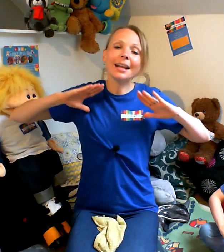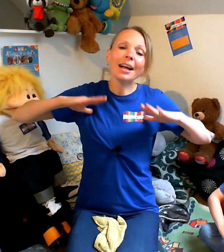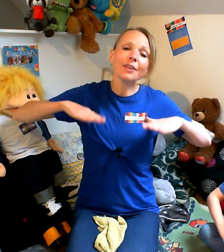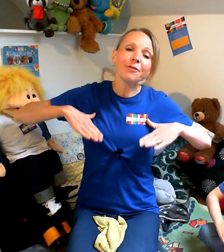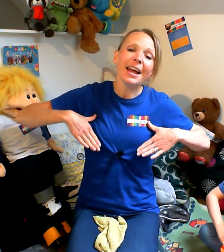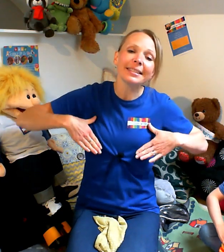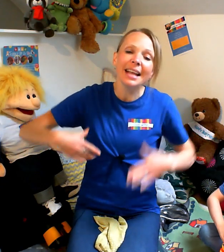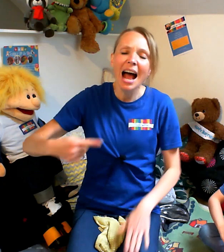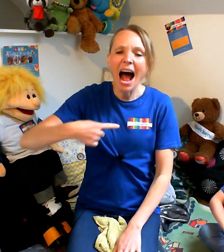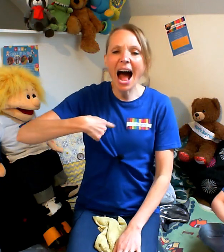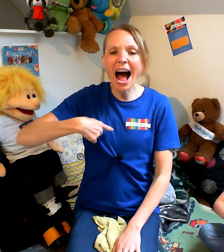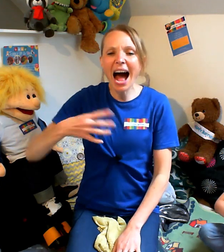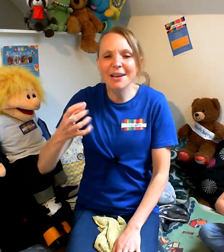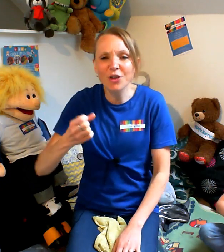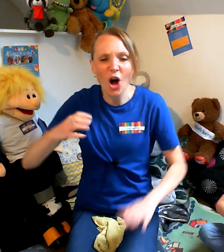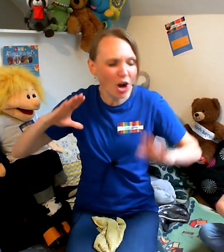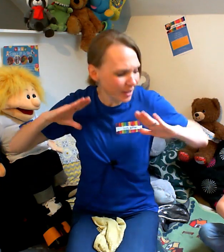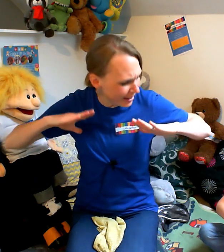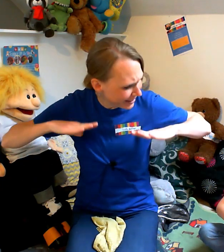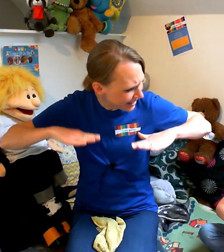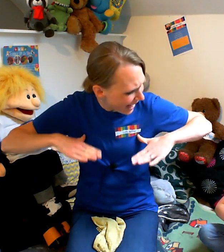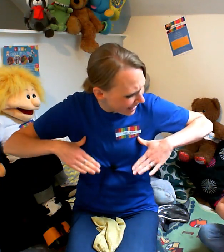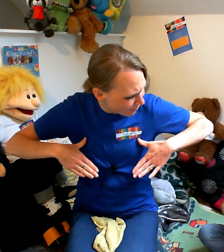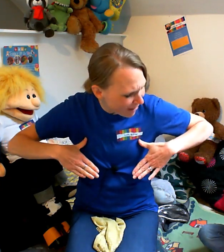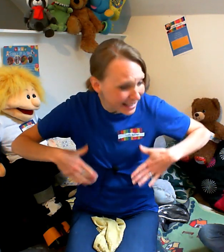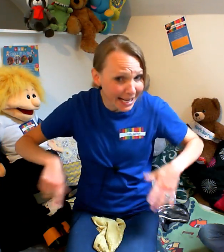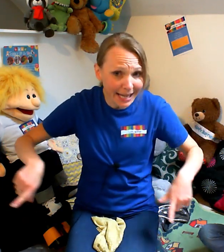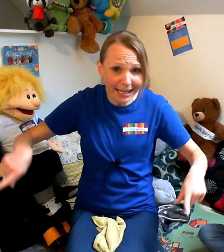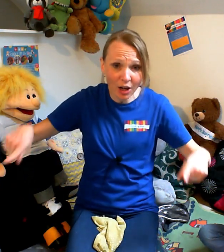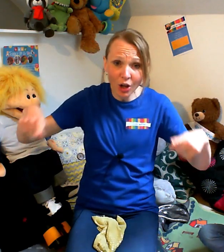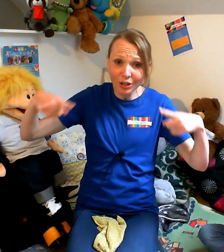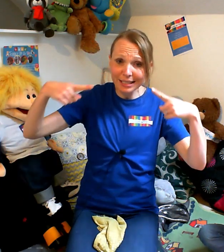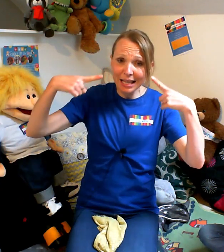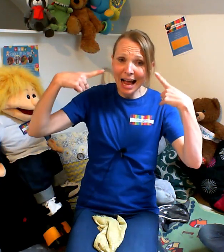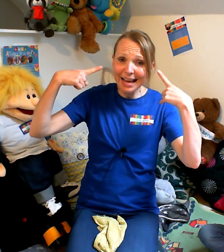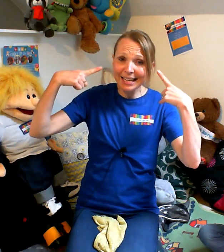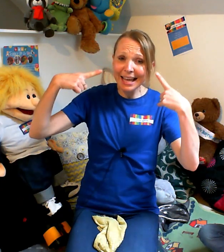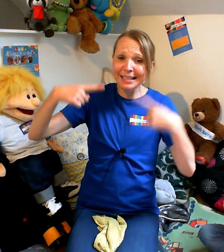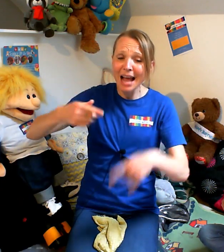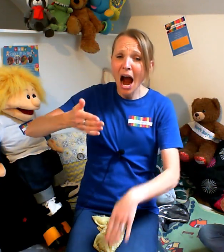tired face. I've got a tired face, and it looks like this.